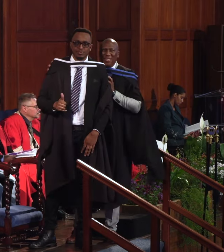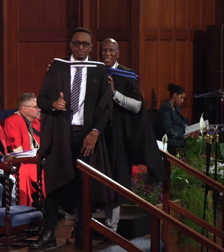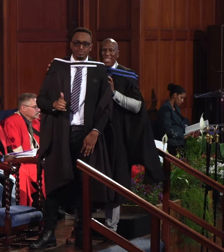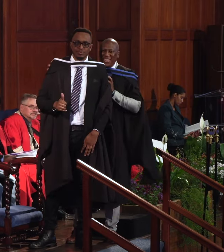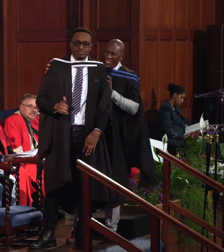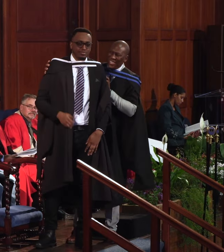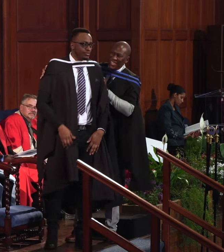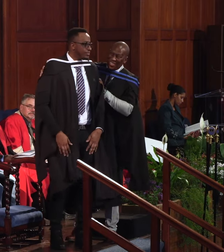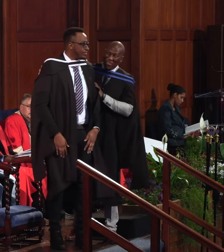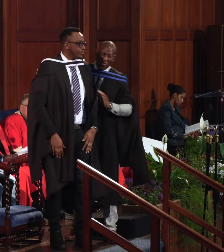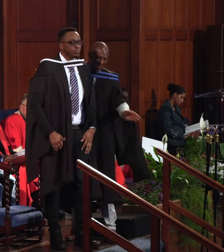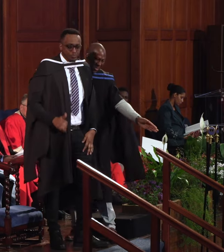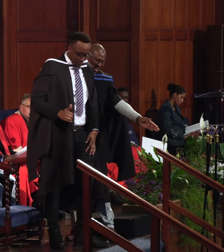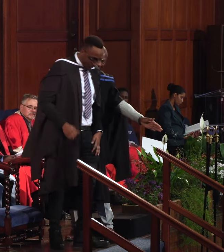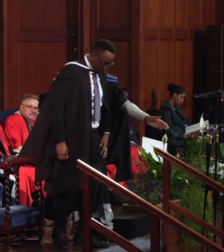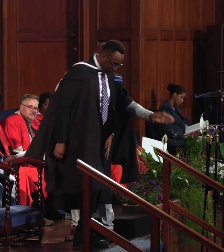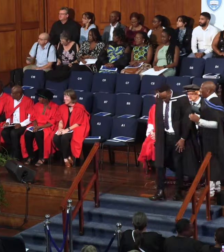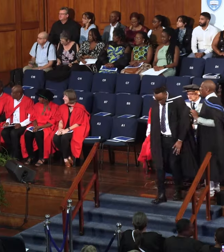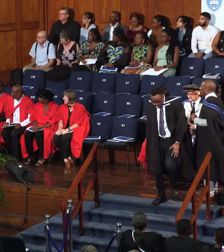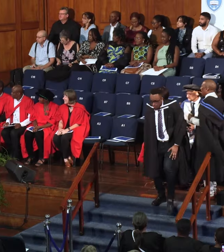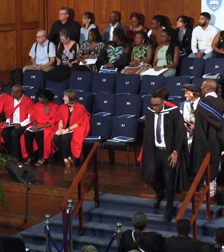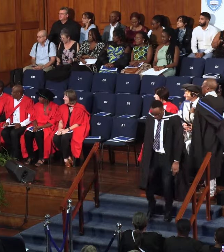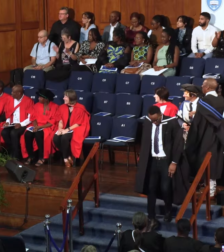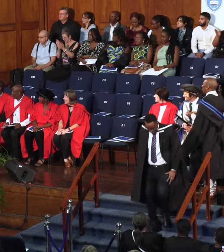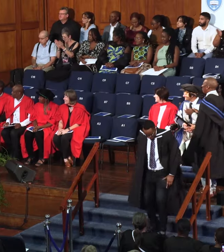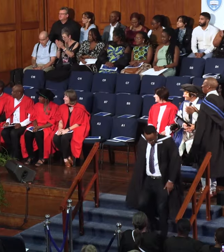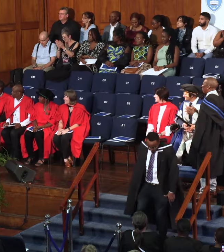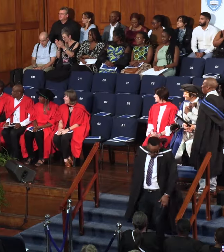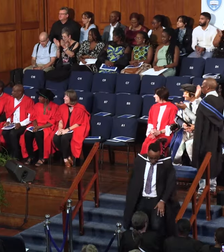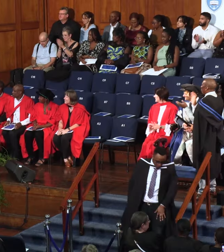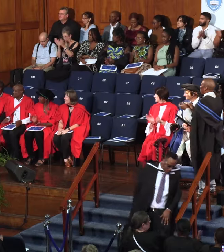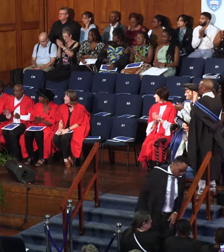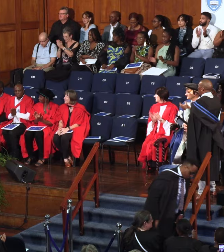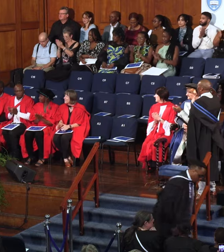For the Master of Science in Engineering, Michael Emmanuel Katsoulis.